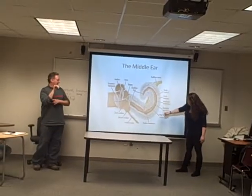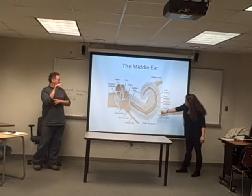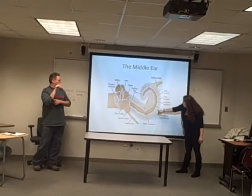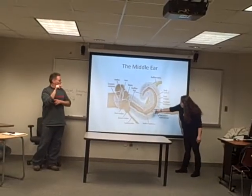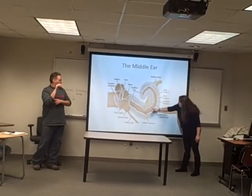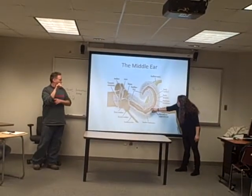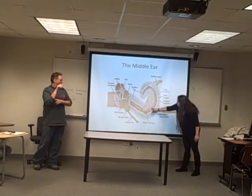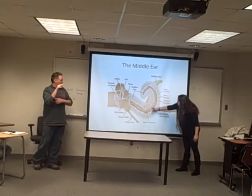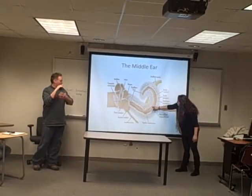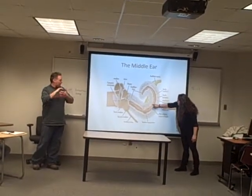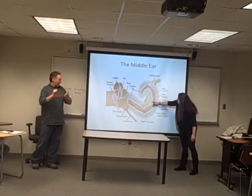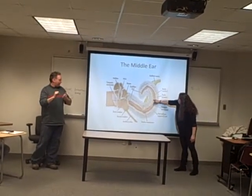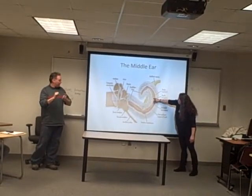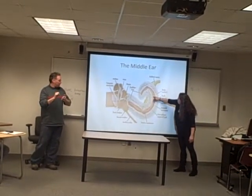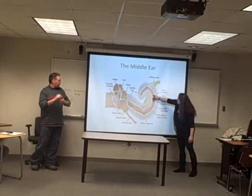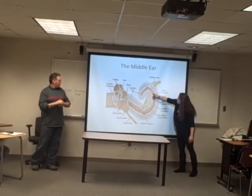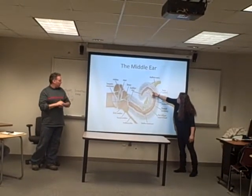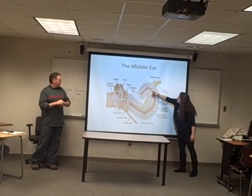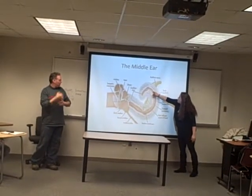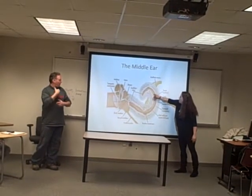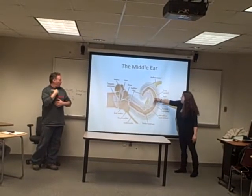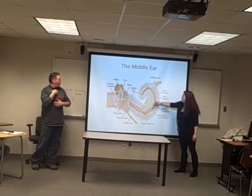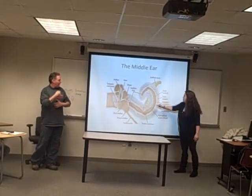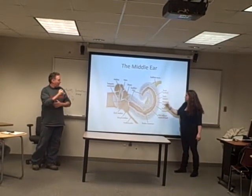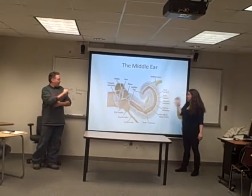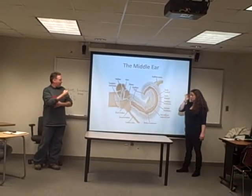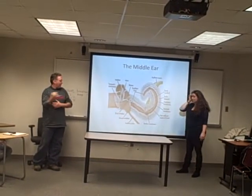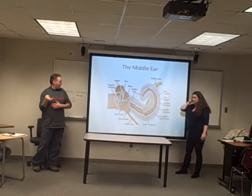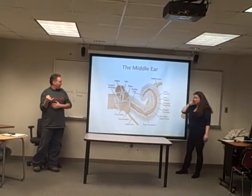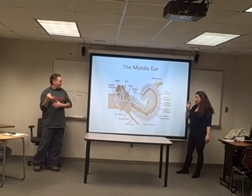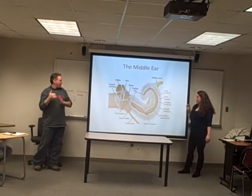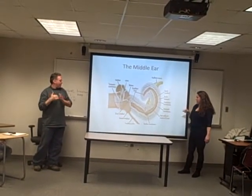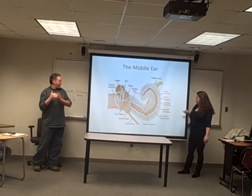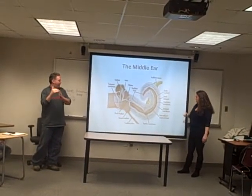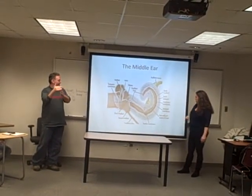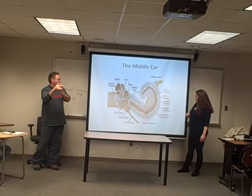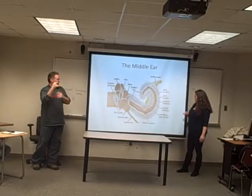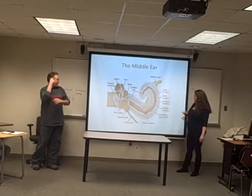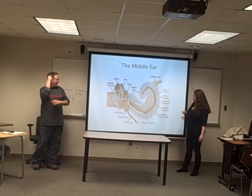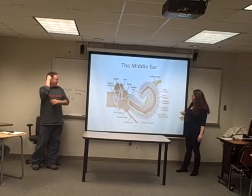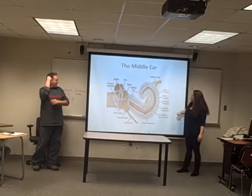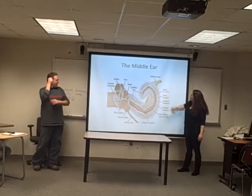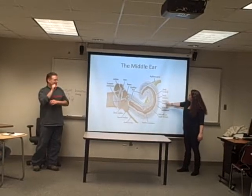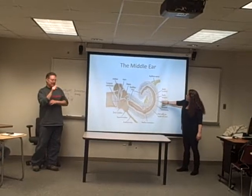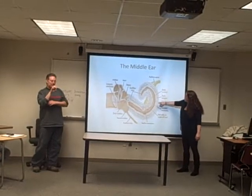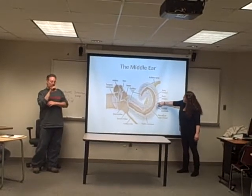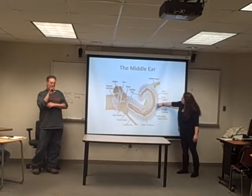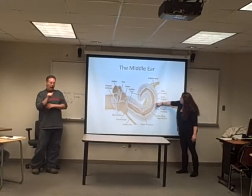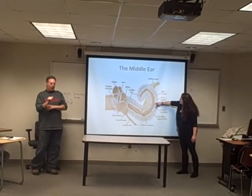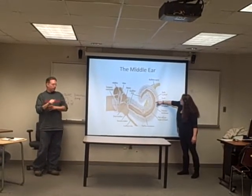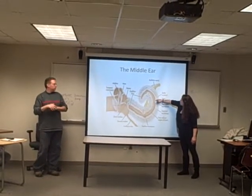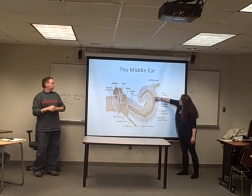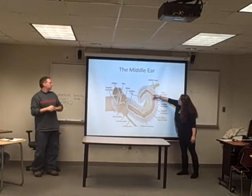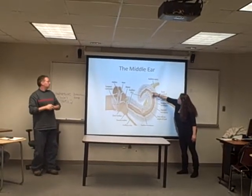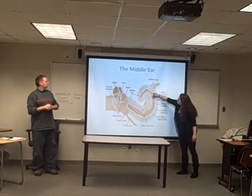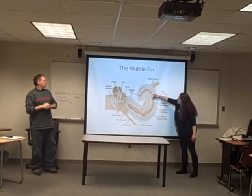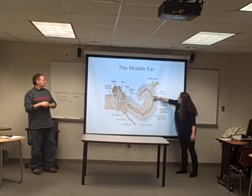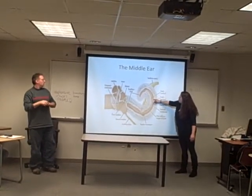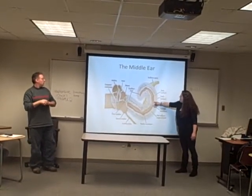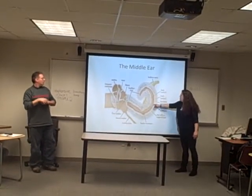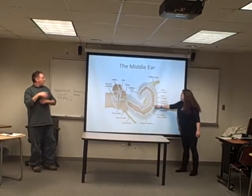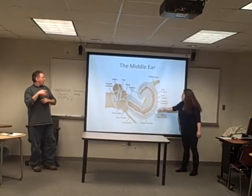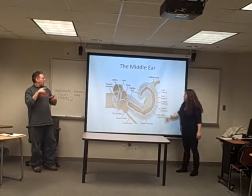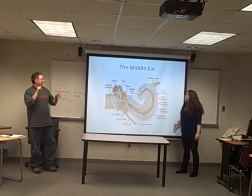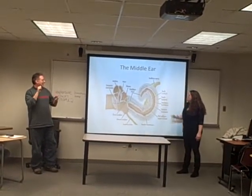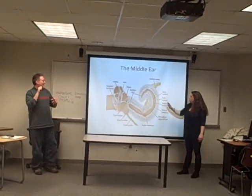cochlea. Along this white line runs thousands and thousands of tiny hairs called cilia. And then along this outside line you